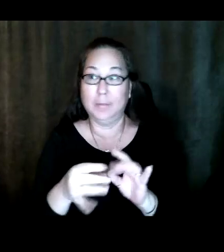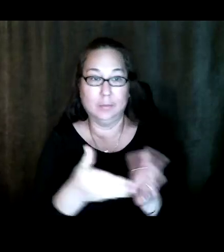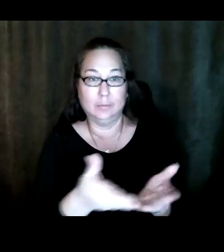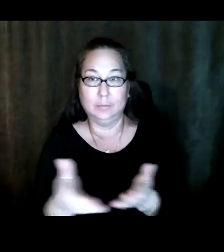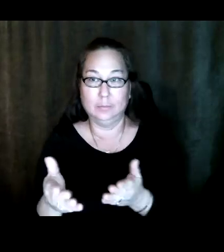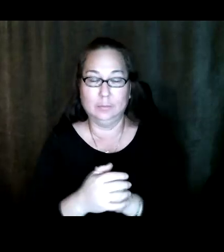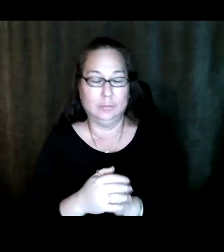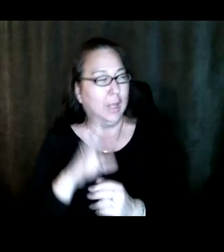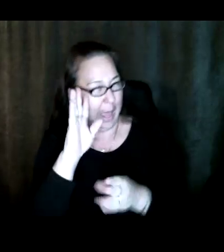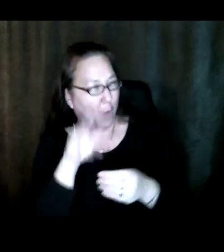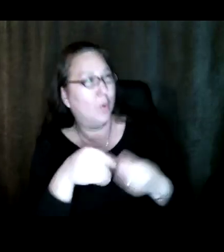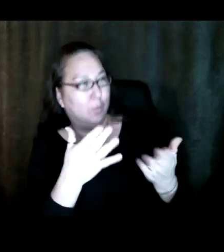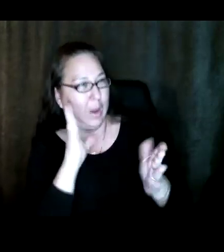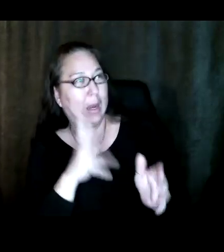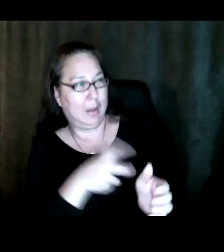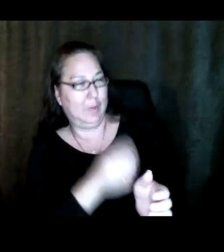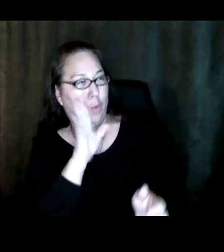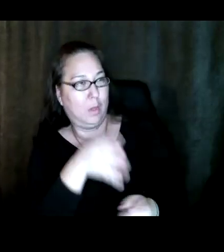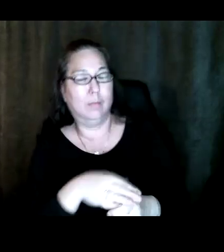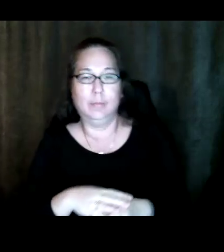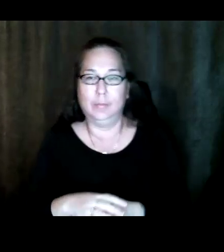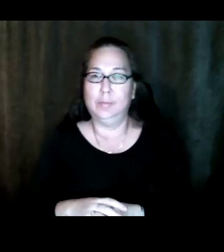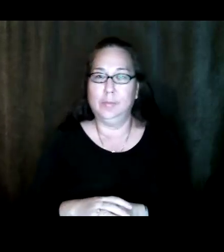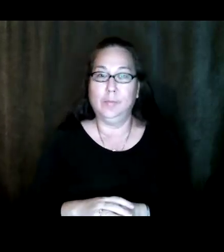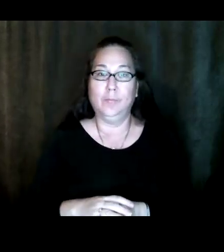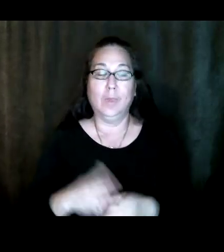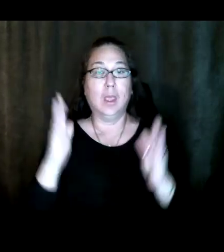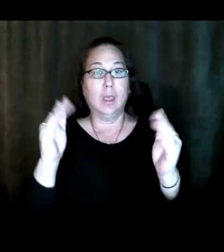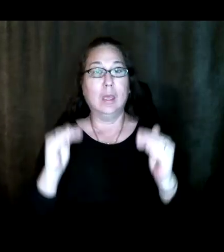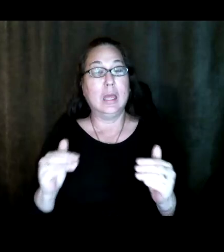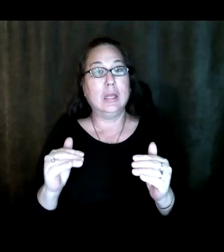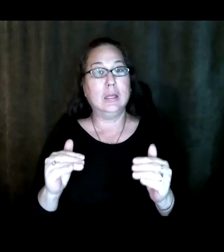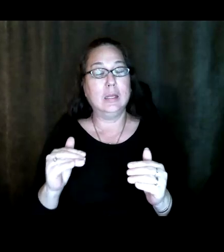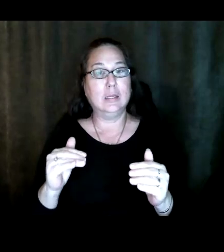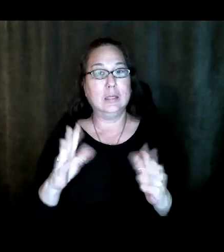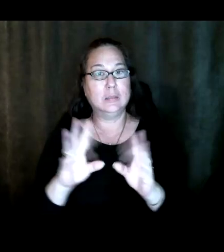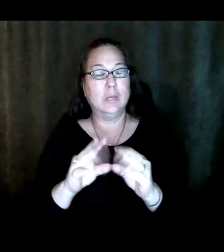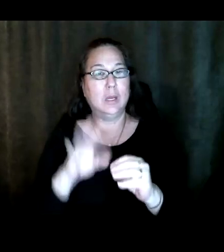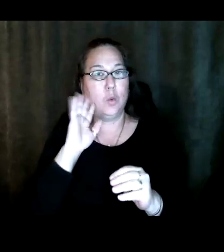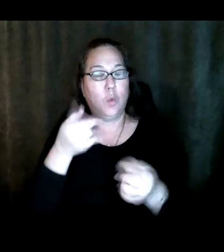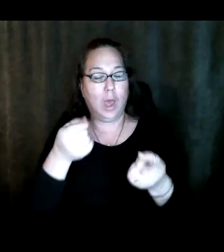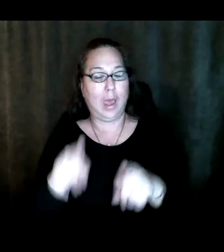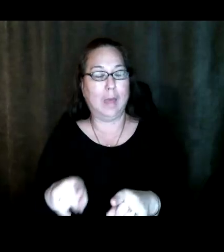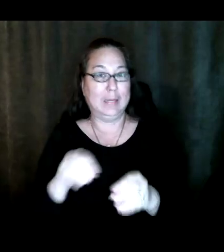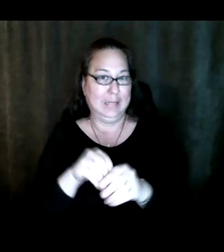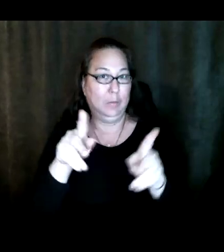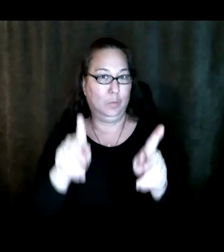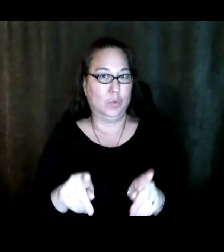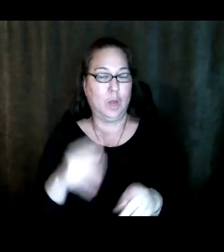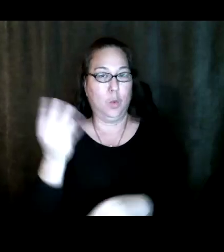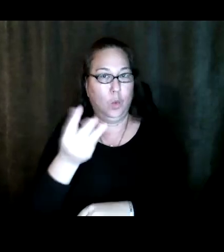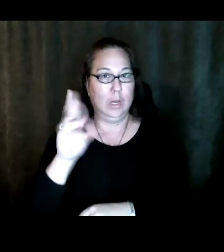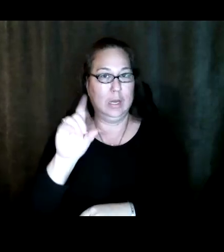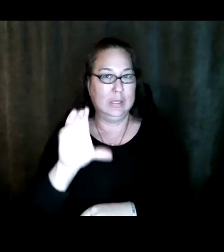Okay. All righty. So with that, our next hybrid school committee meeting will take place in person on